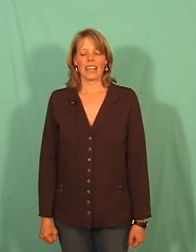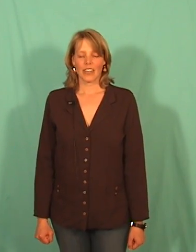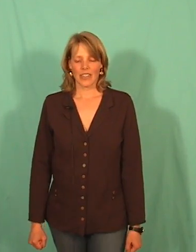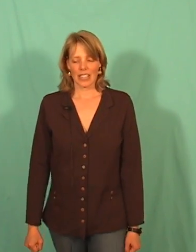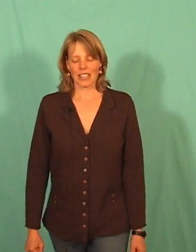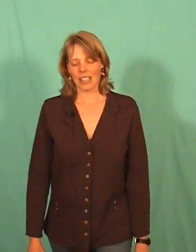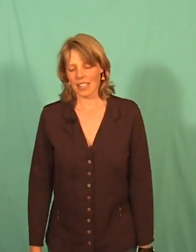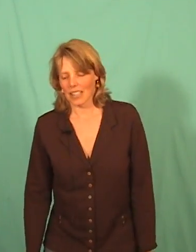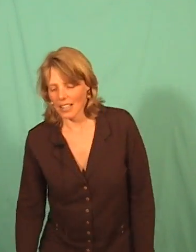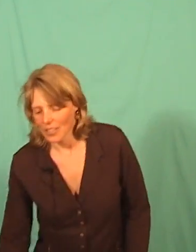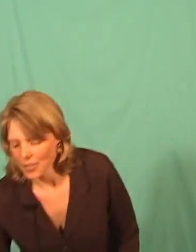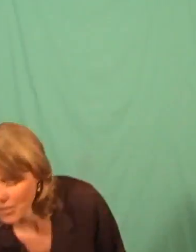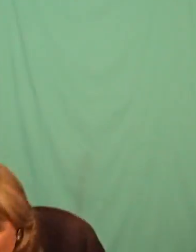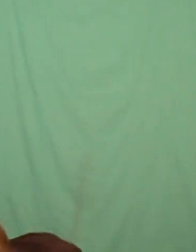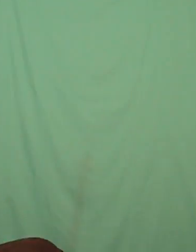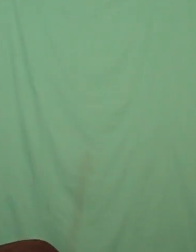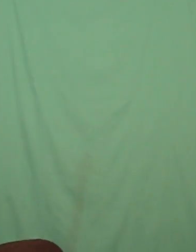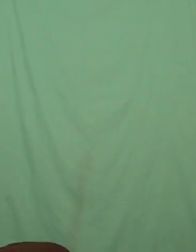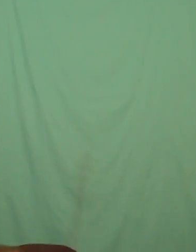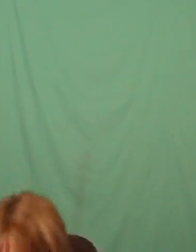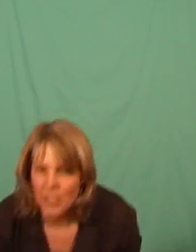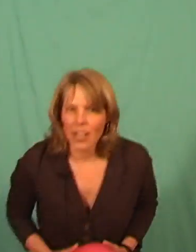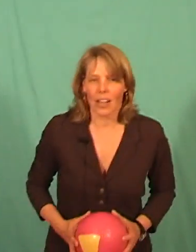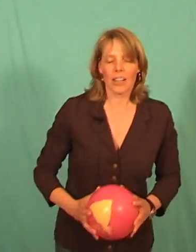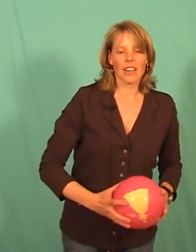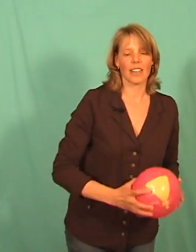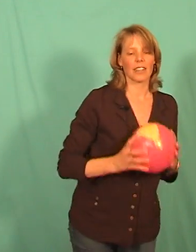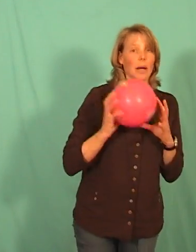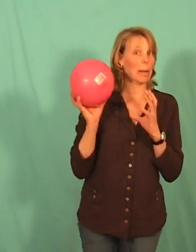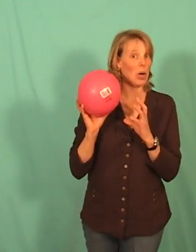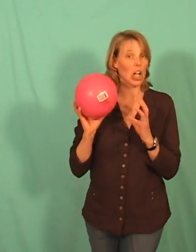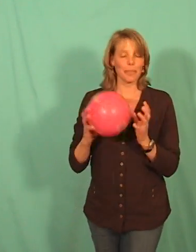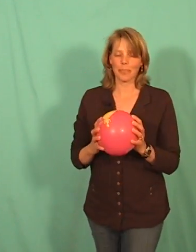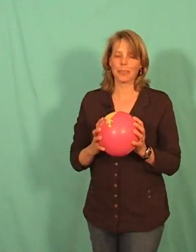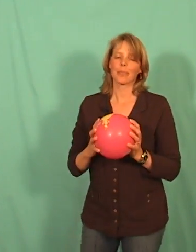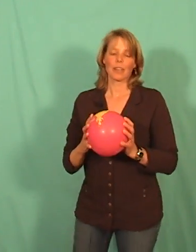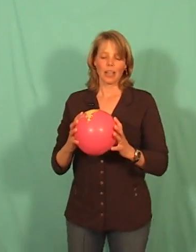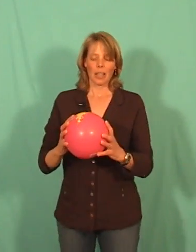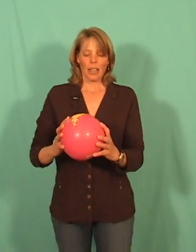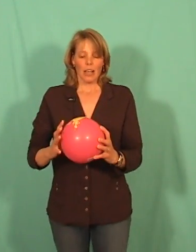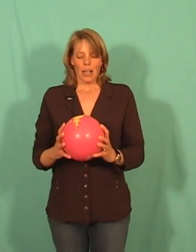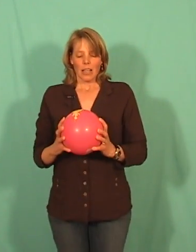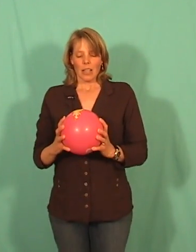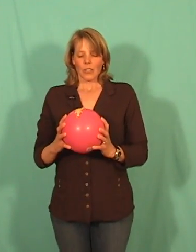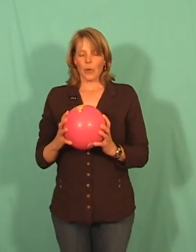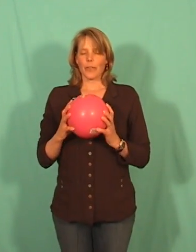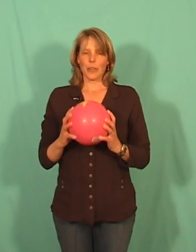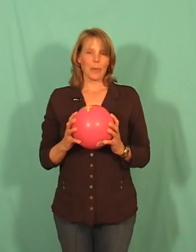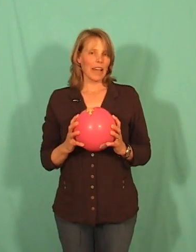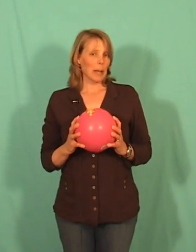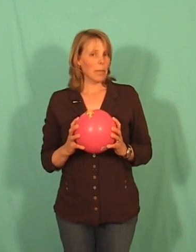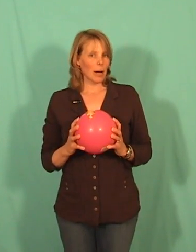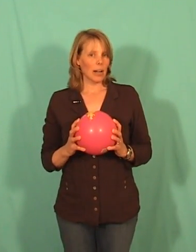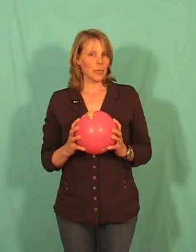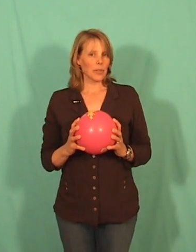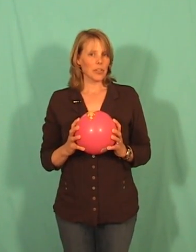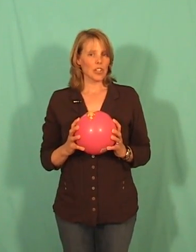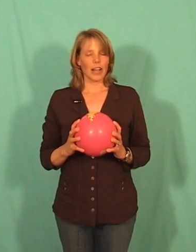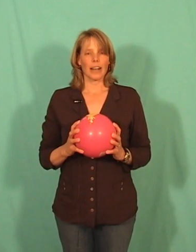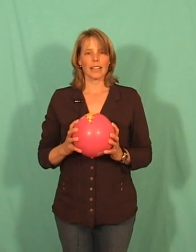Here is another song. Got my ball. So if you're playing ball with your child, let's